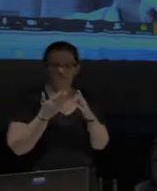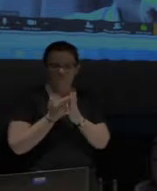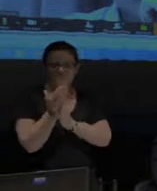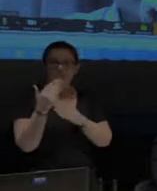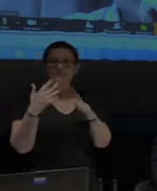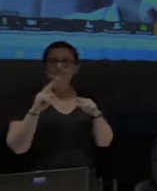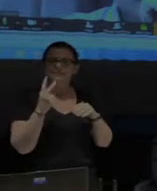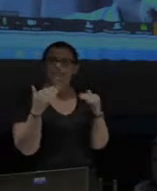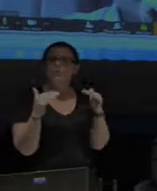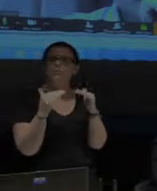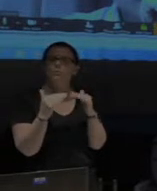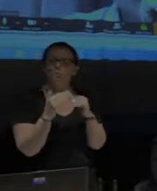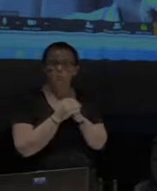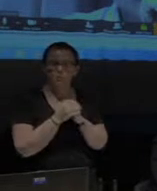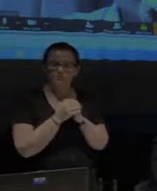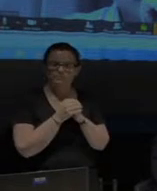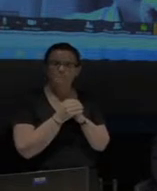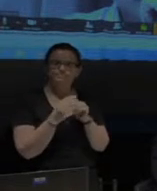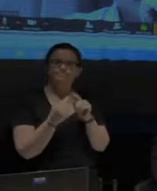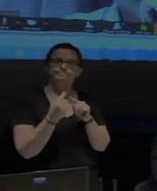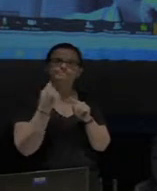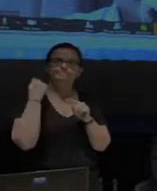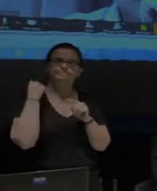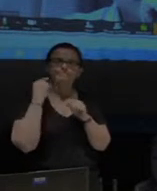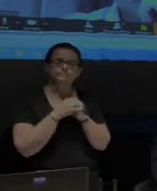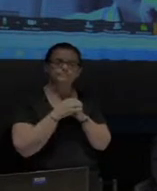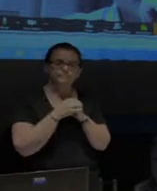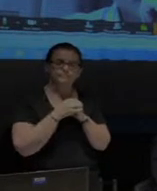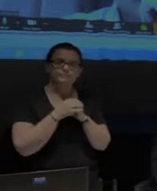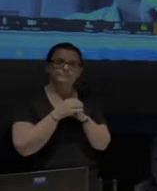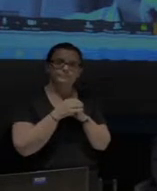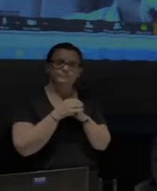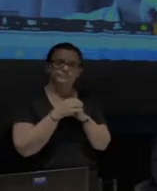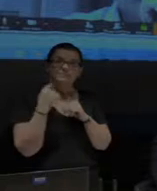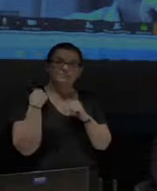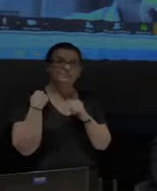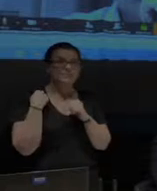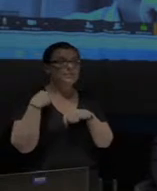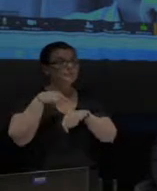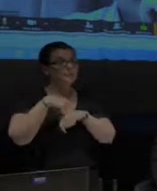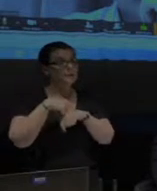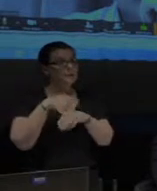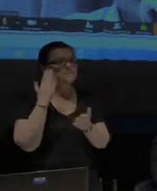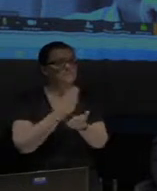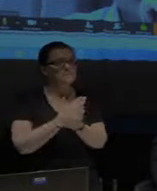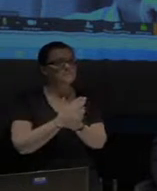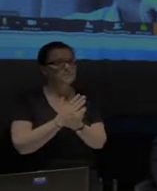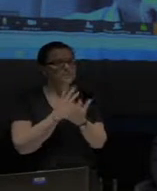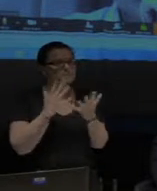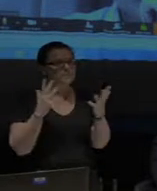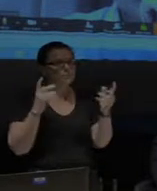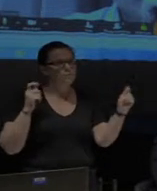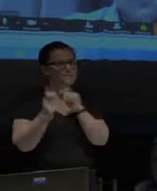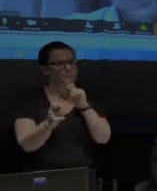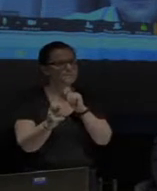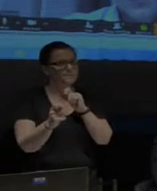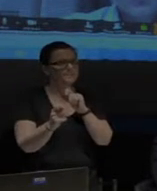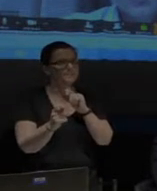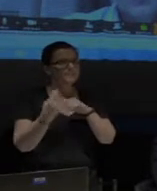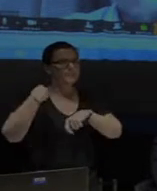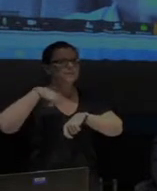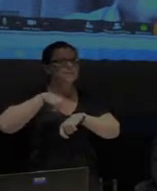That probably is a pivotal point in change, in the journey that is still going on.